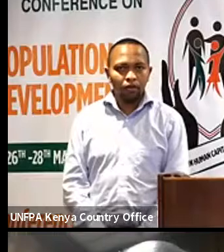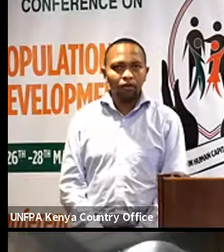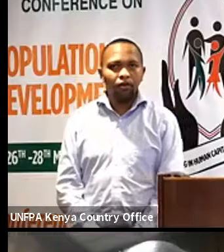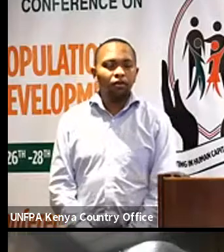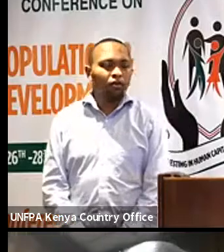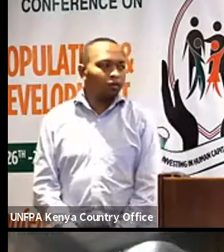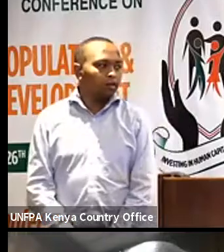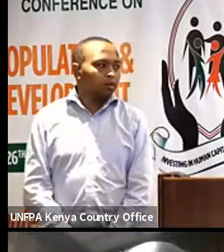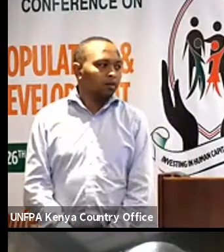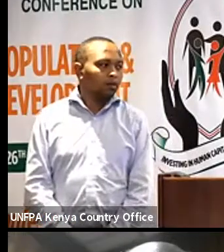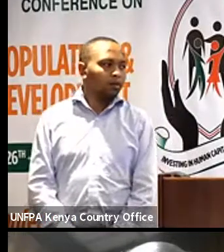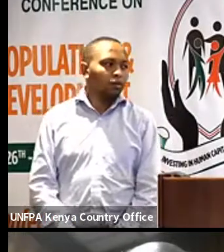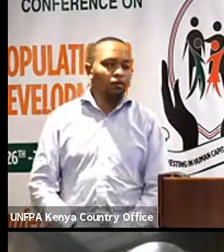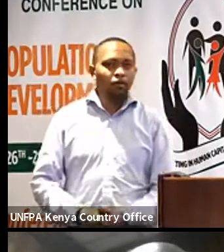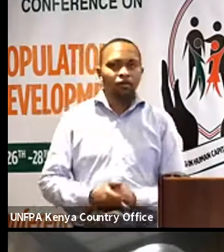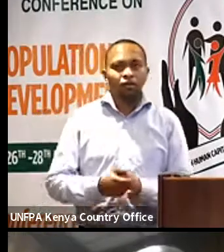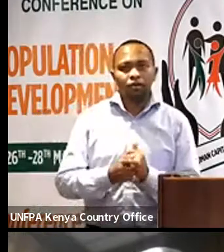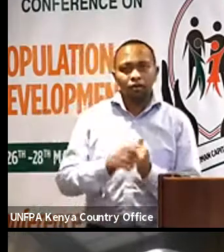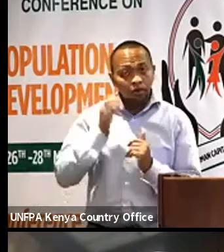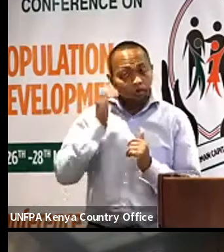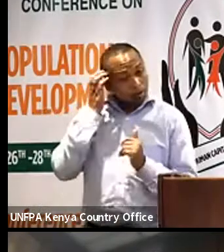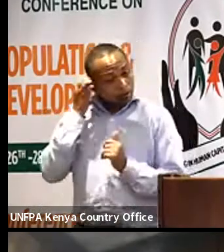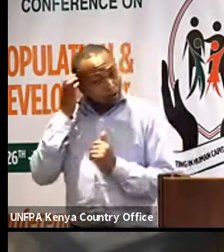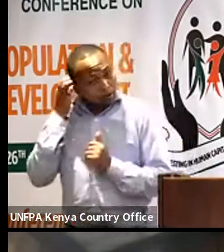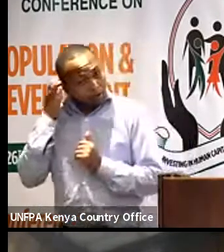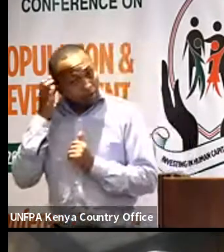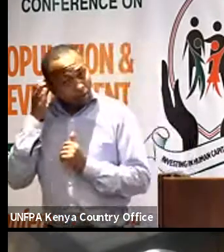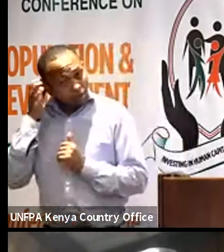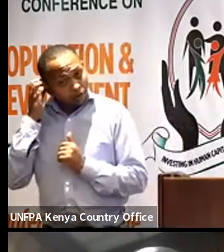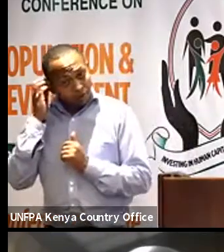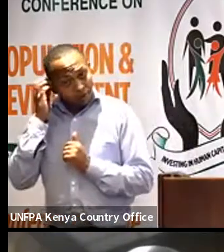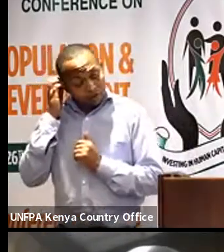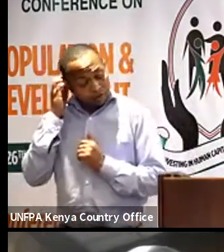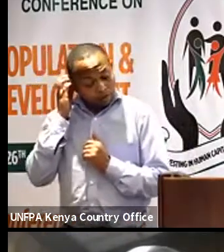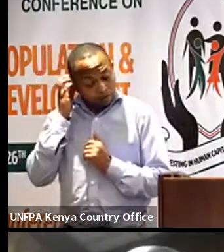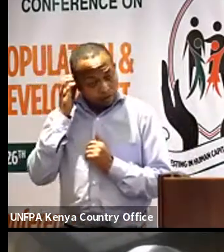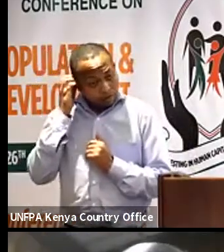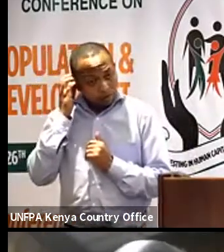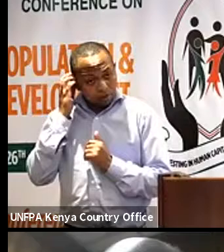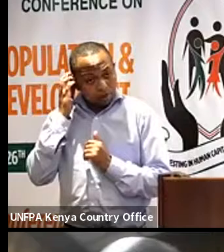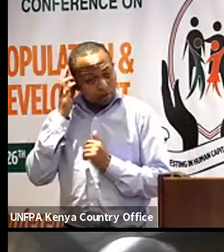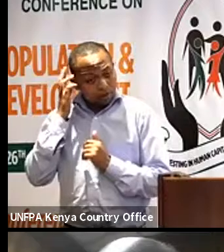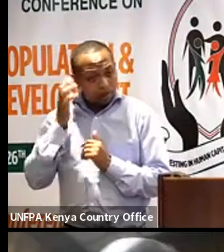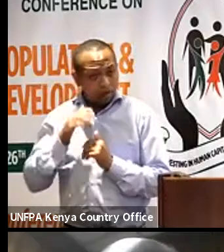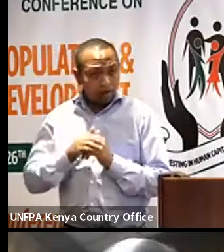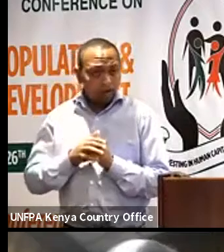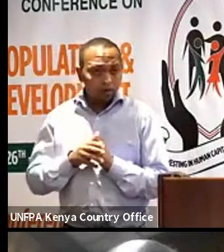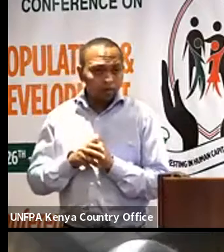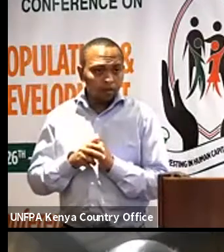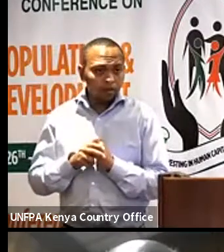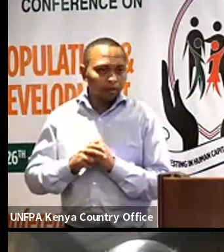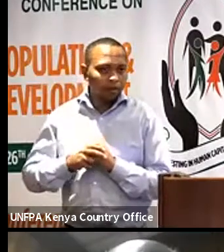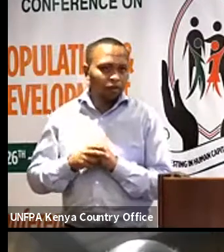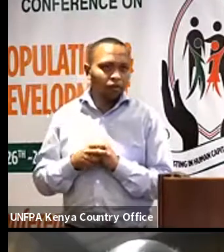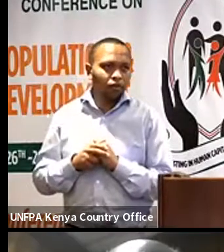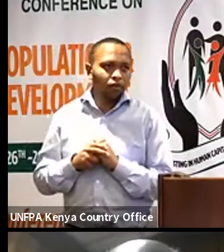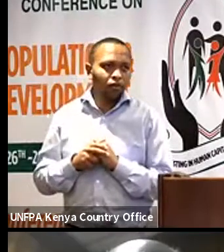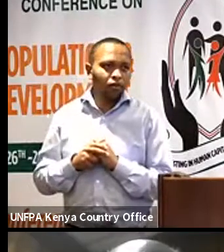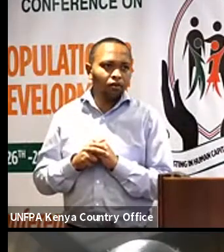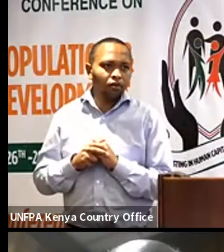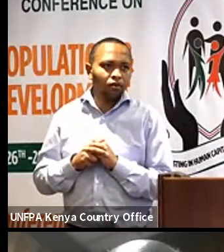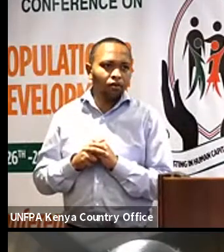Yes, thank you, Dr. Nikal. I'm Yes. Dr. Adolescent Kituku, but most Yes. people call me